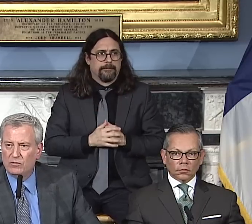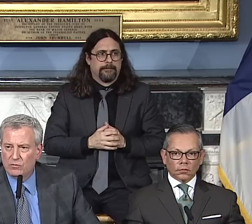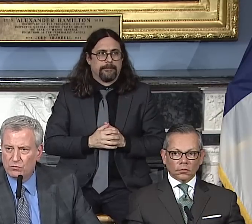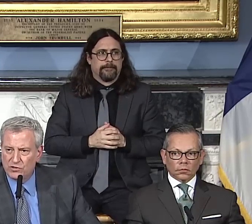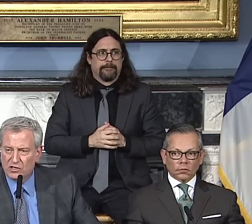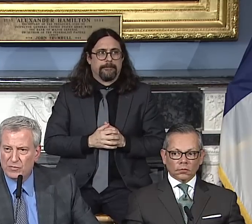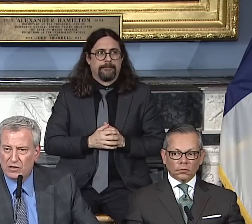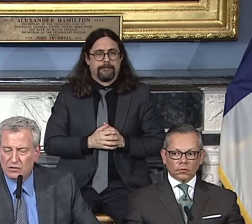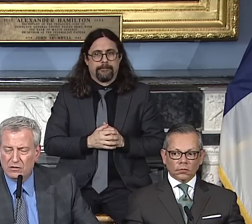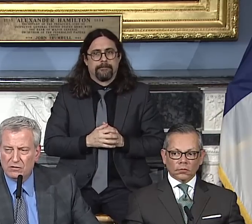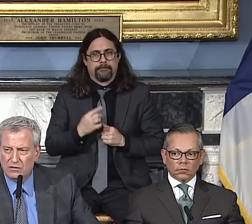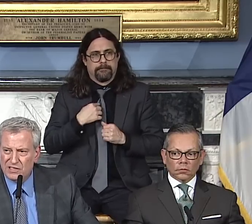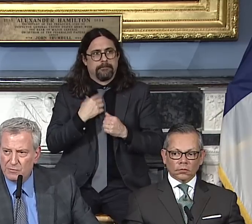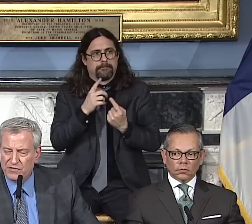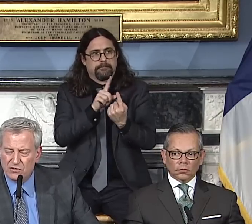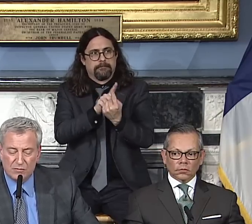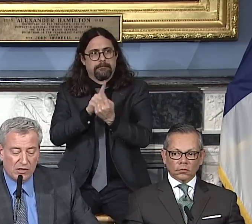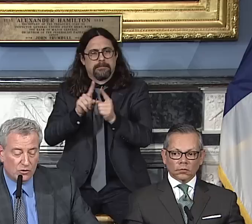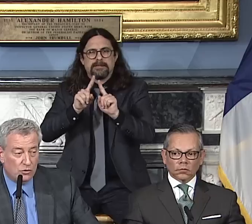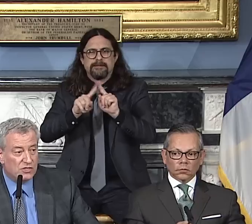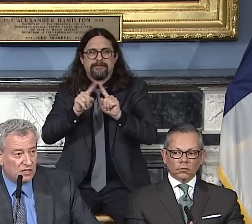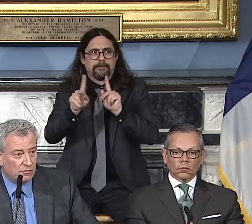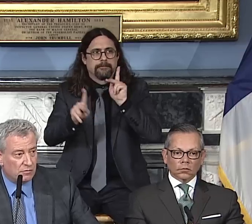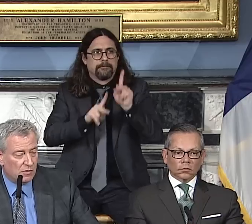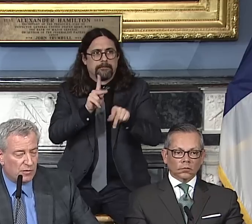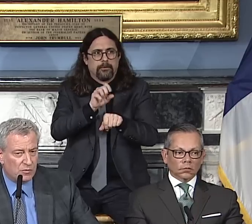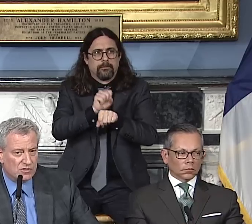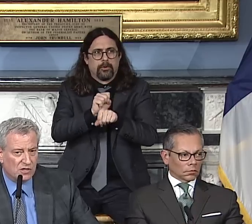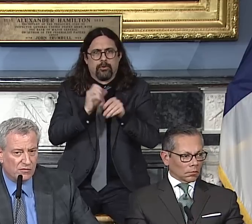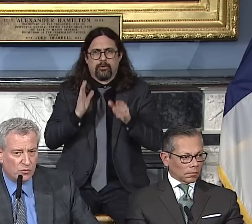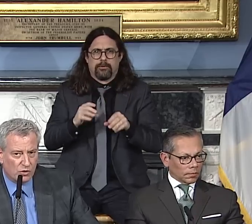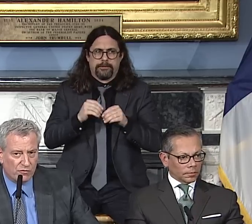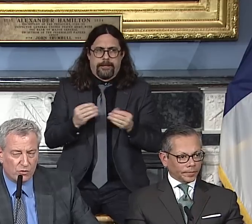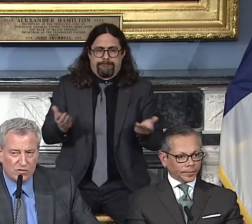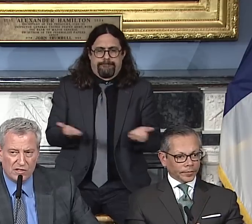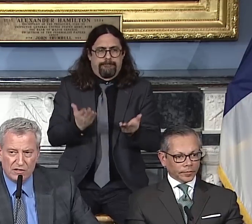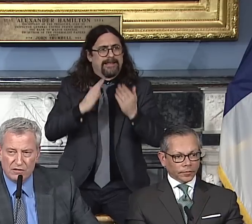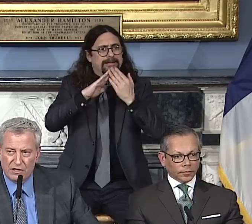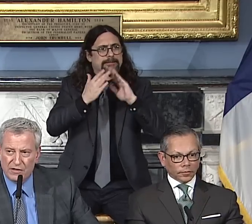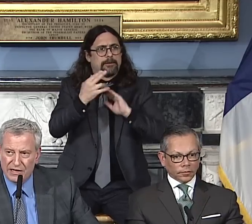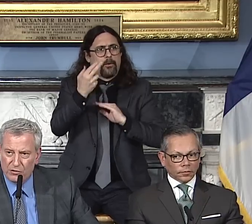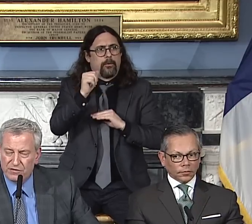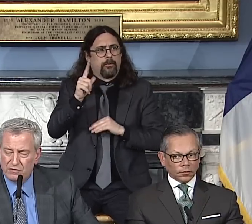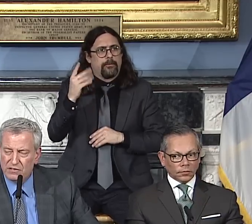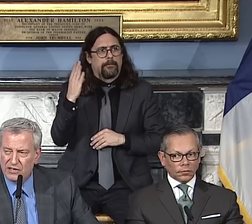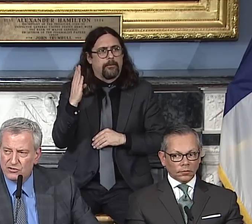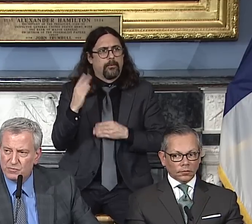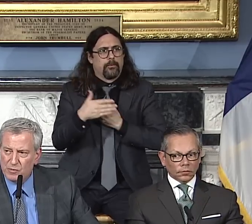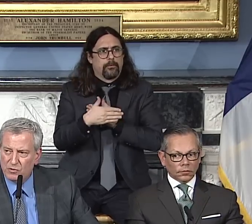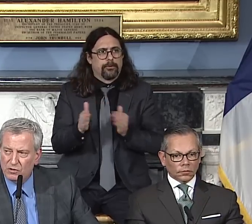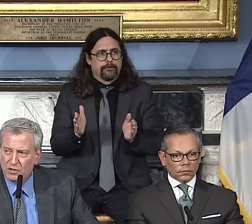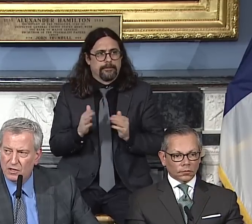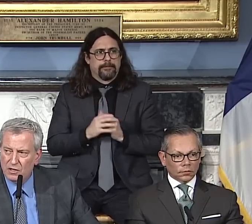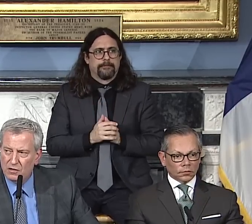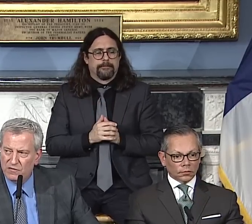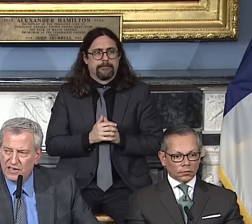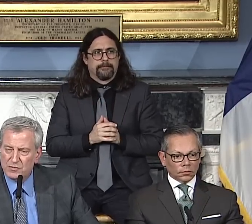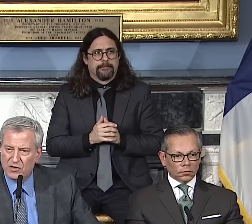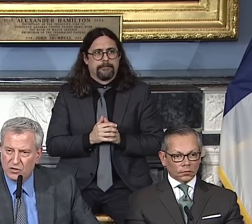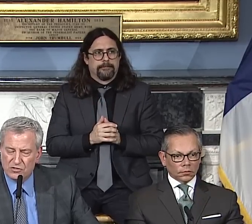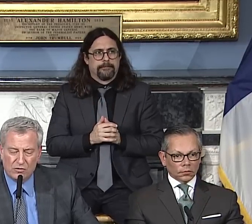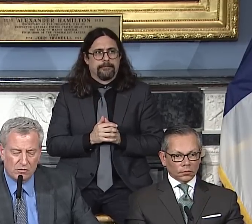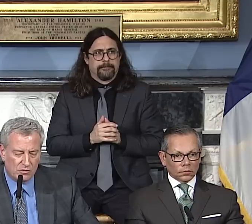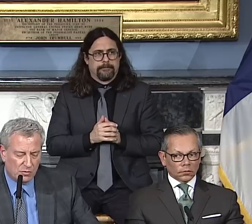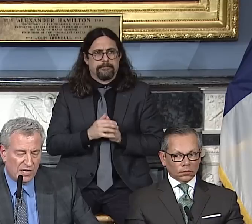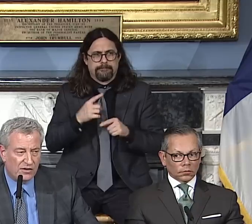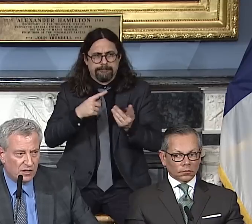in a moment. We talked about the deep fears about losing members of their workforce and the health dangers people face,